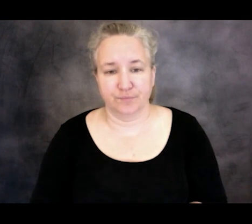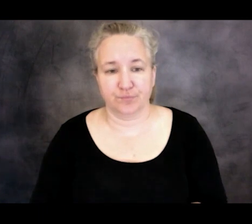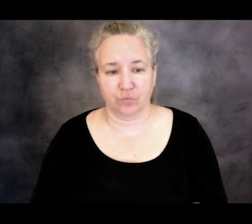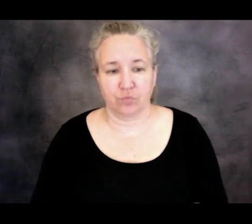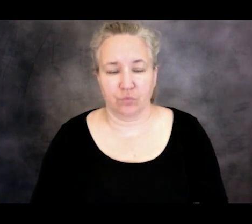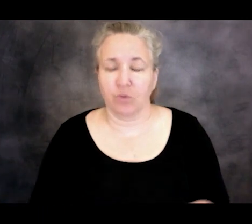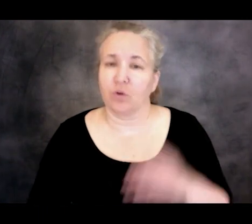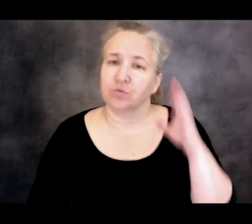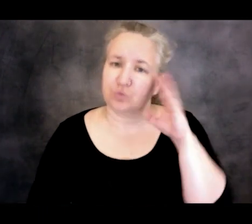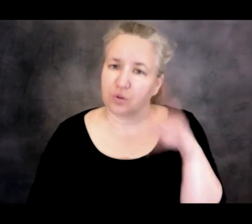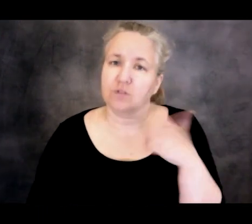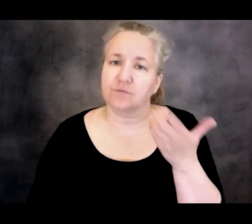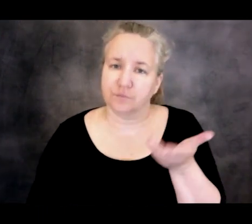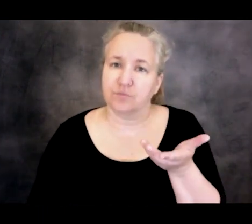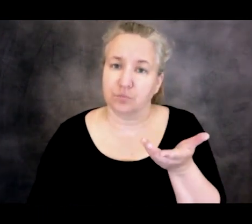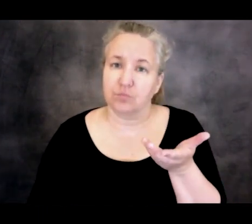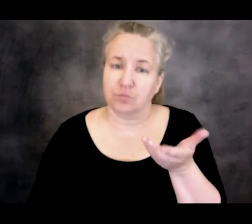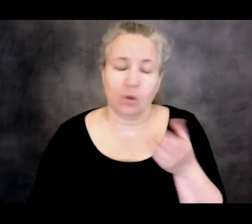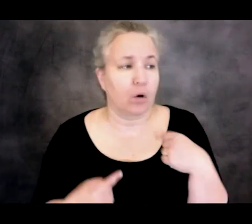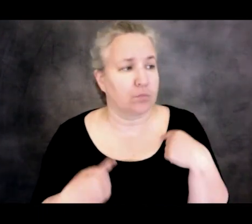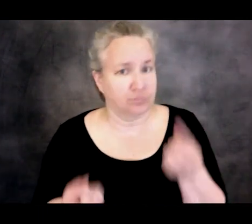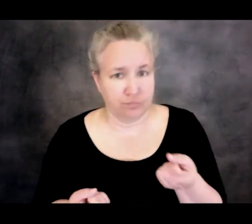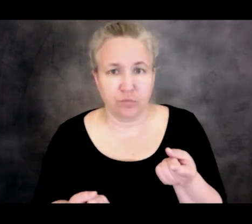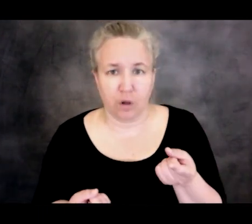I've been very fortunate to